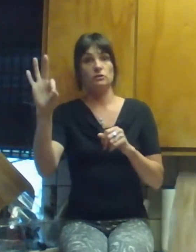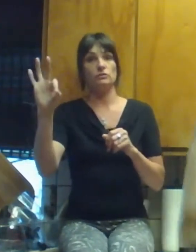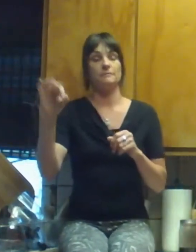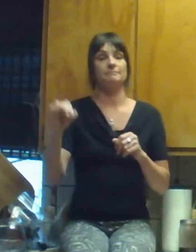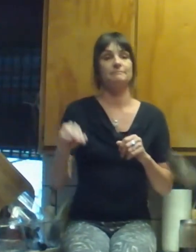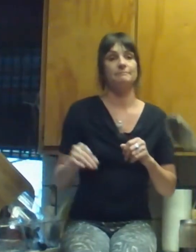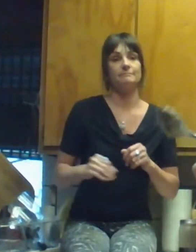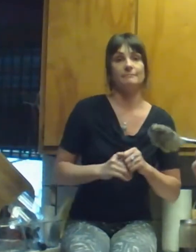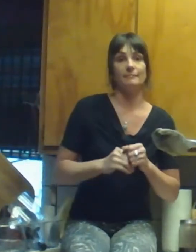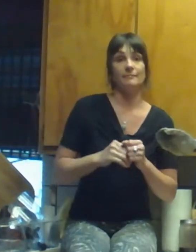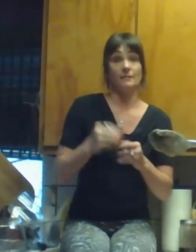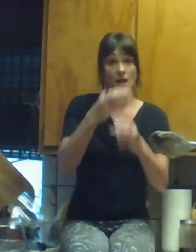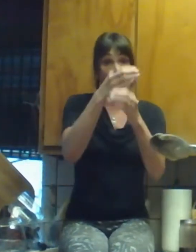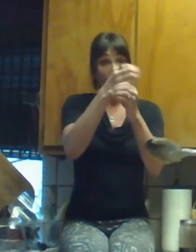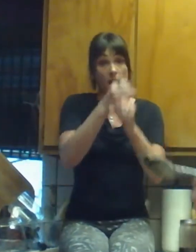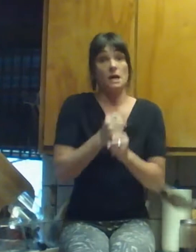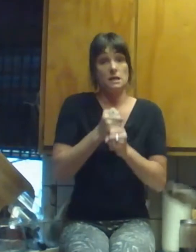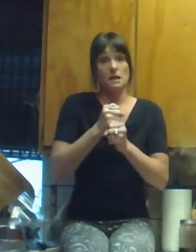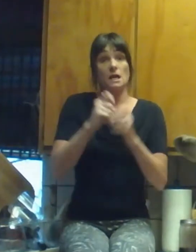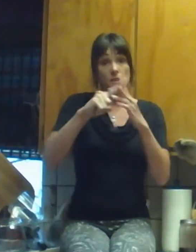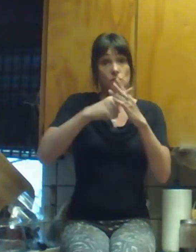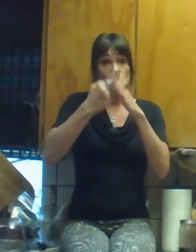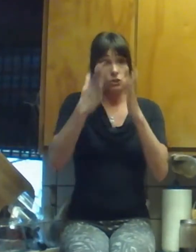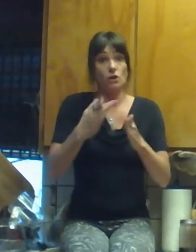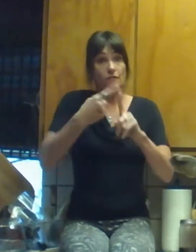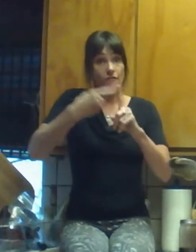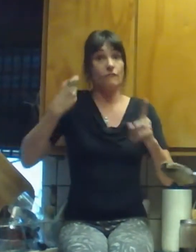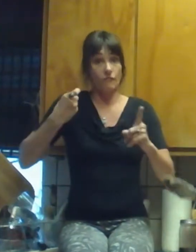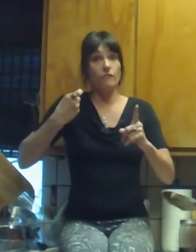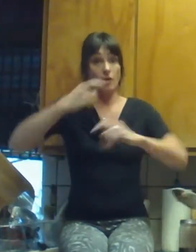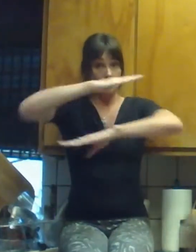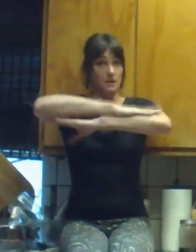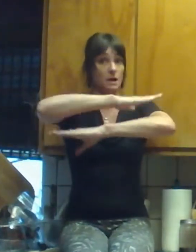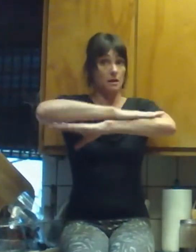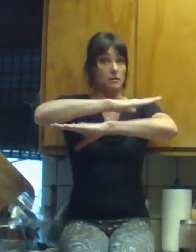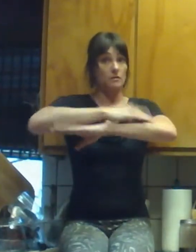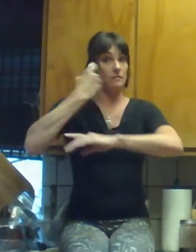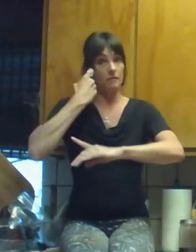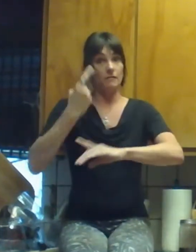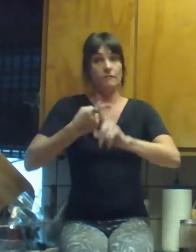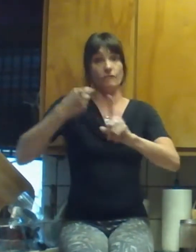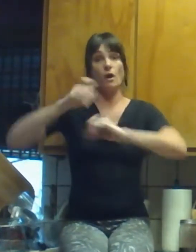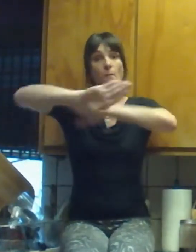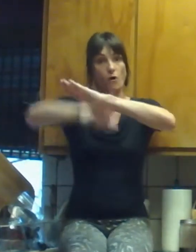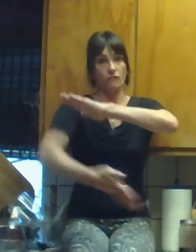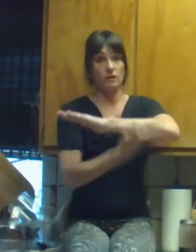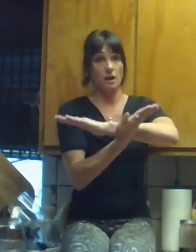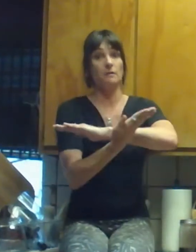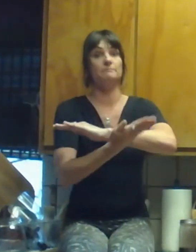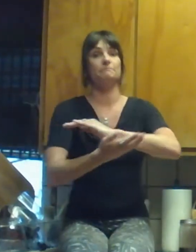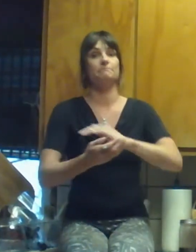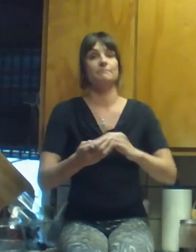And I take the starter from the counter, this is the stuff that was out overnight, and I scoop out